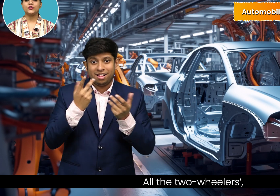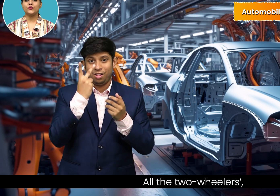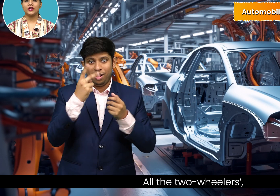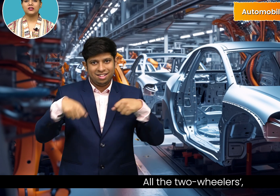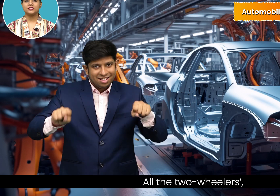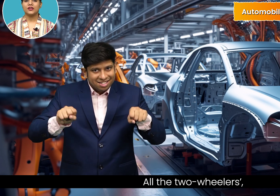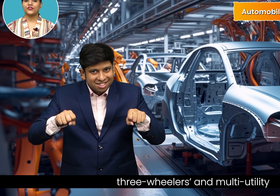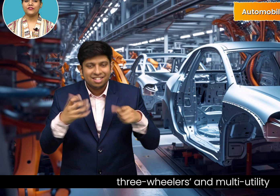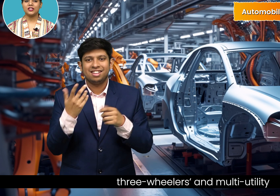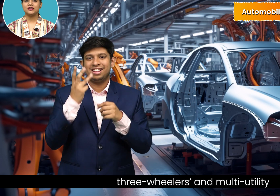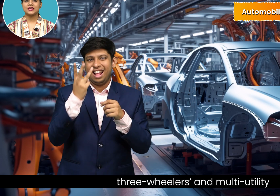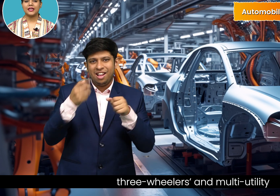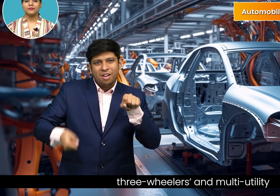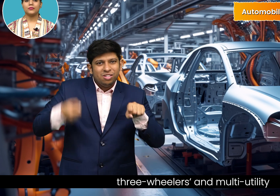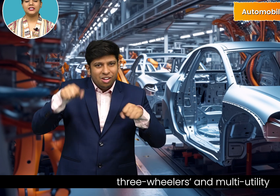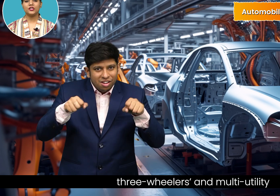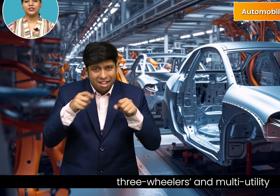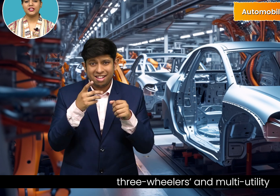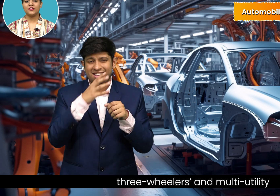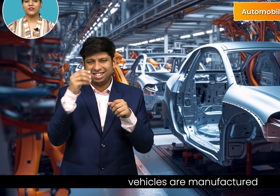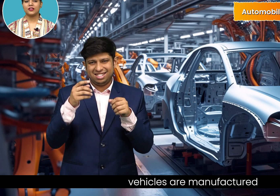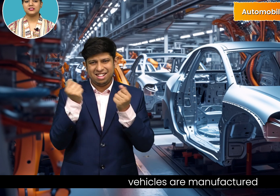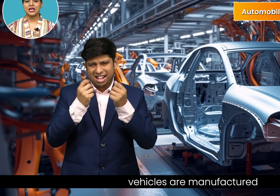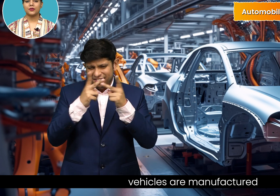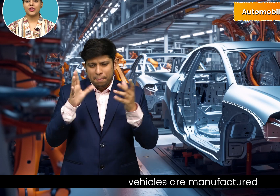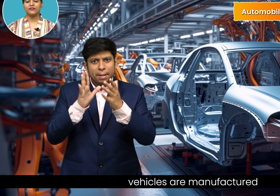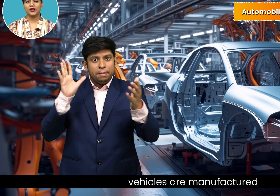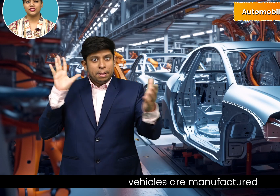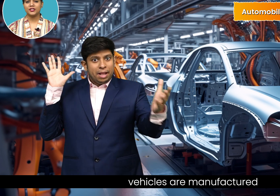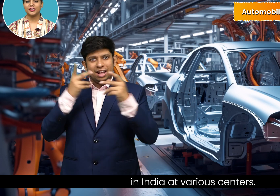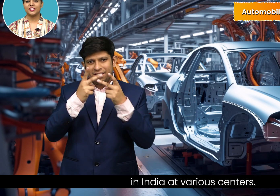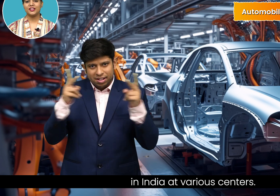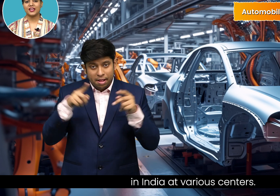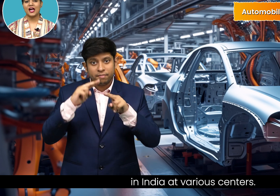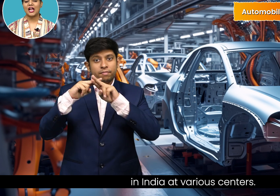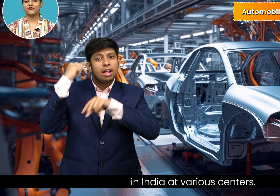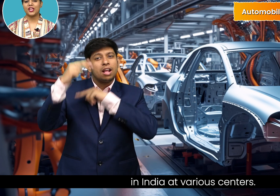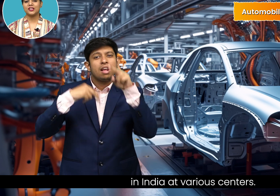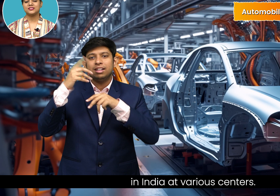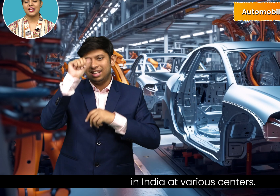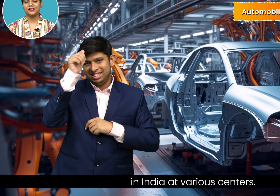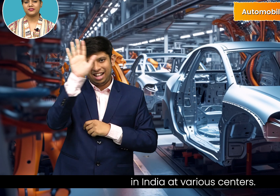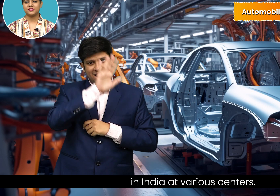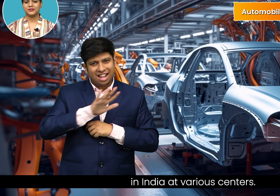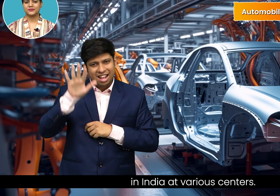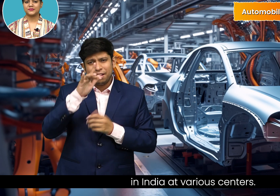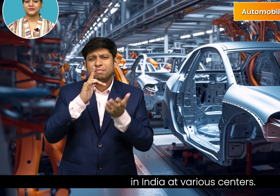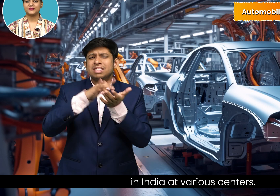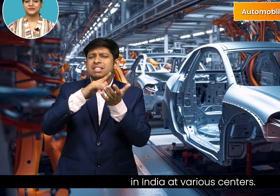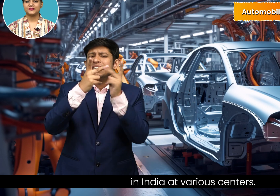All the two-wheelers, three-wheelers and multi-utility vehicles are manufactured in India at various